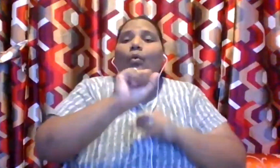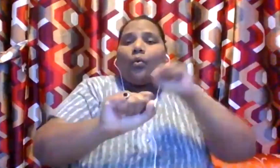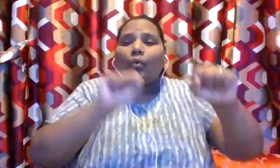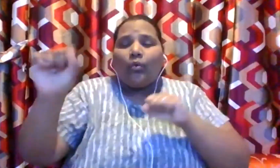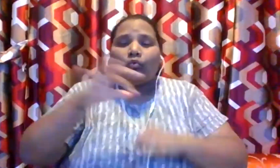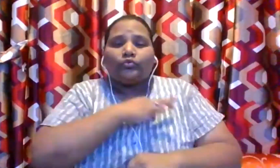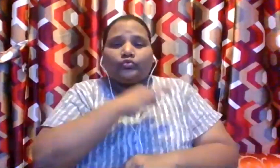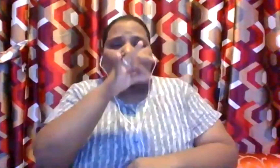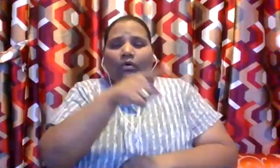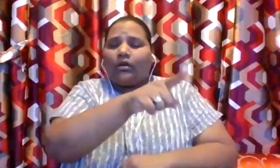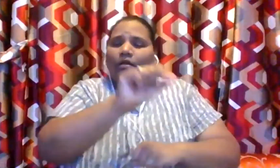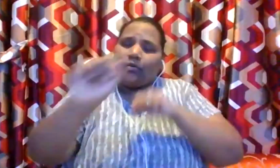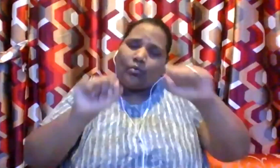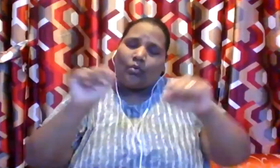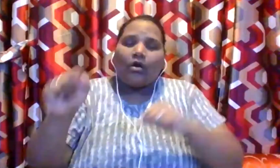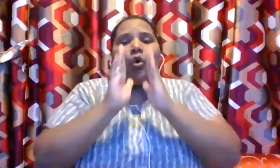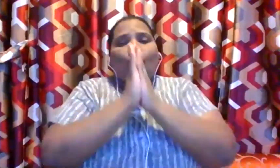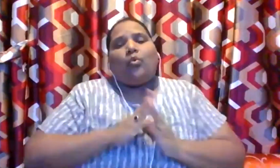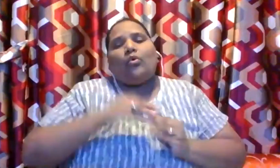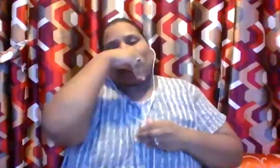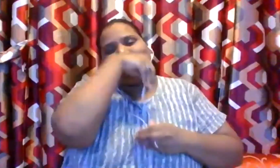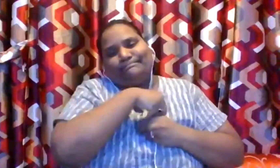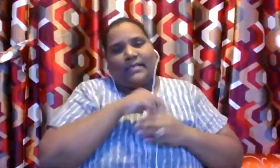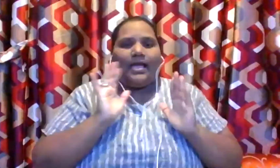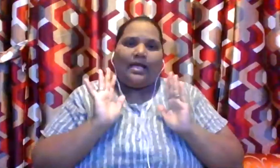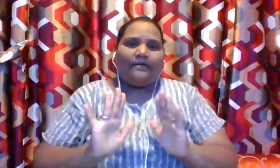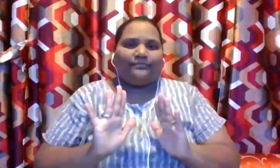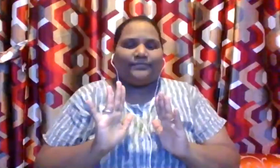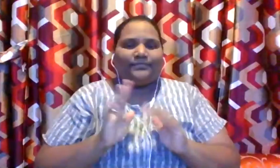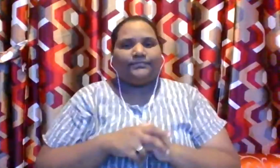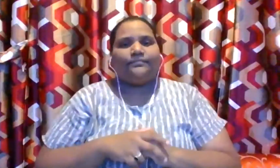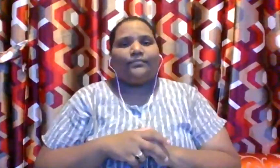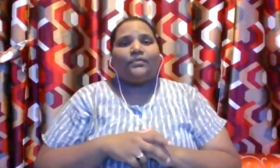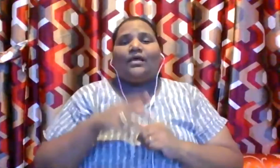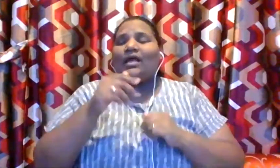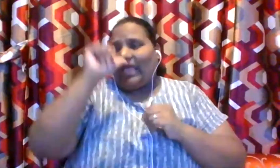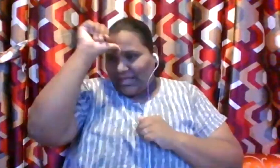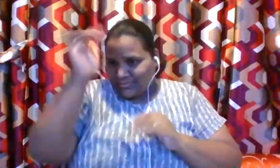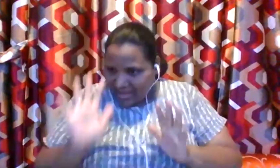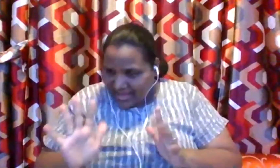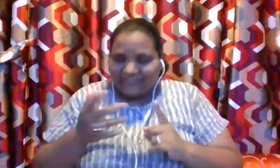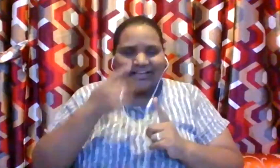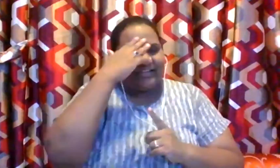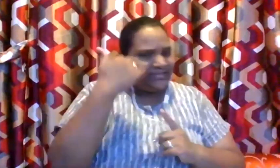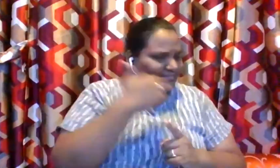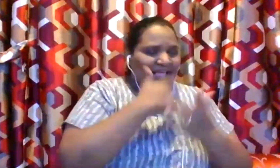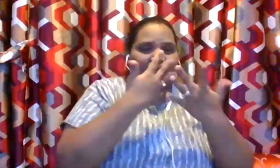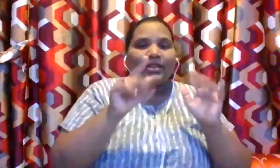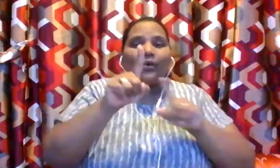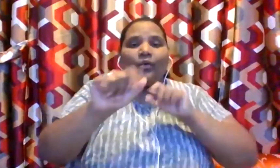There is a Paramatma residing inside all living beings. Forget about human beings, even a small ant.